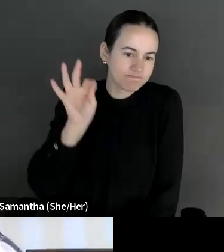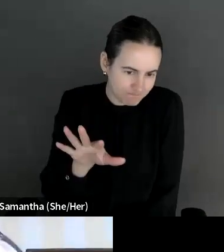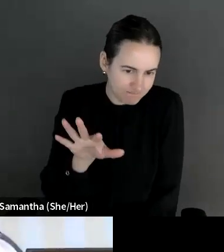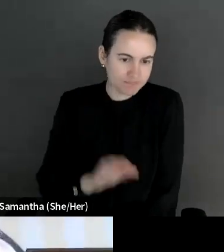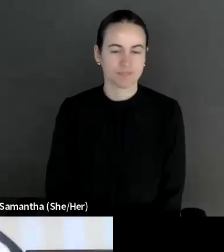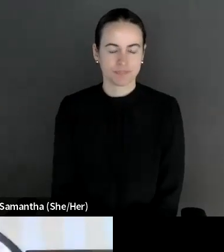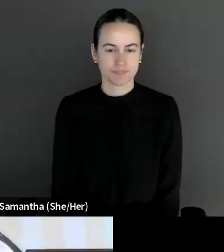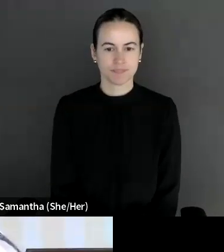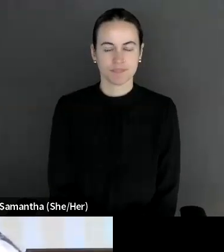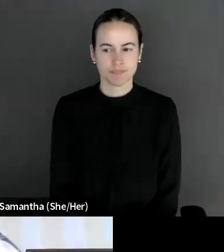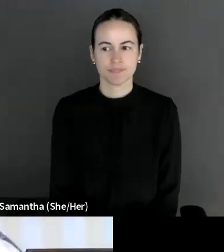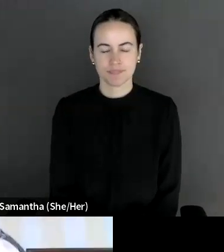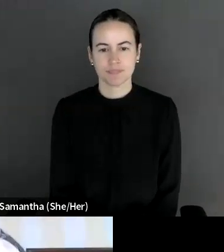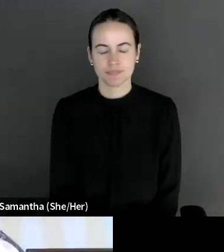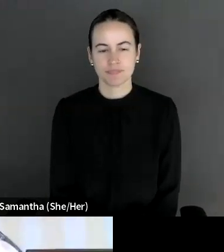your